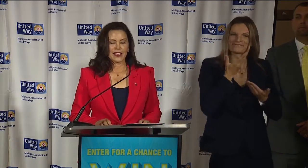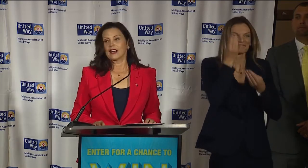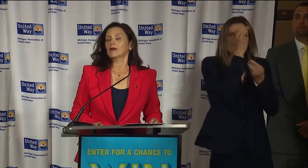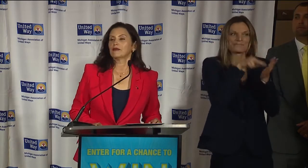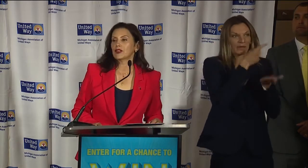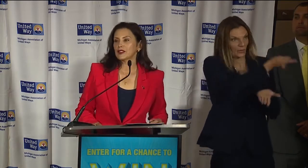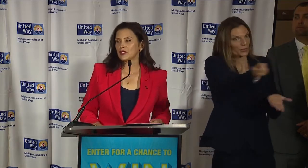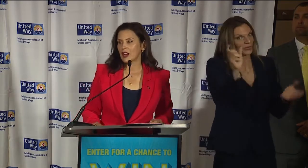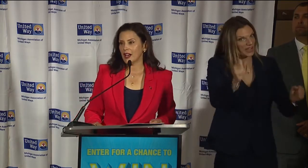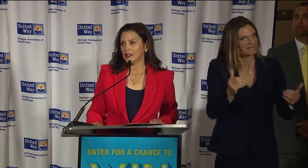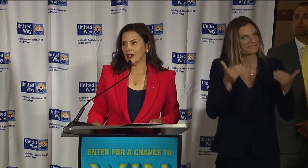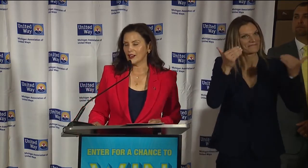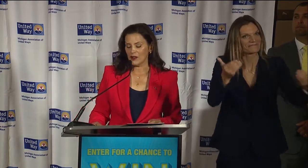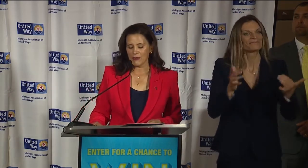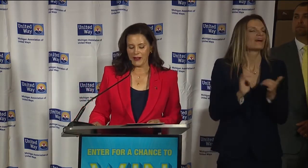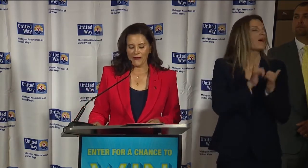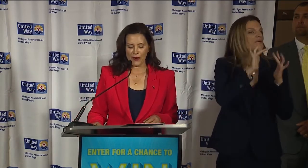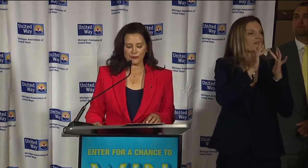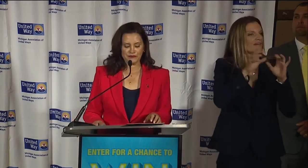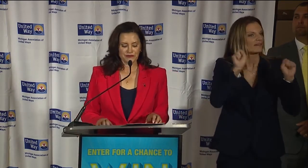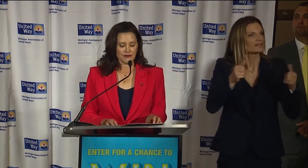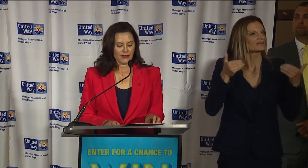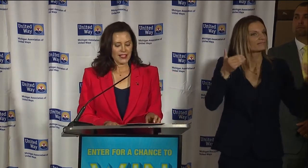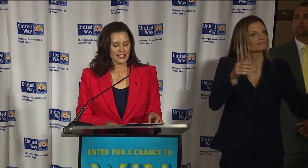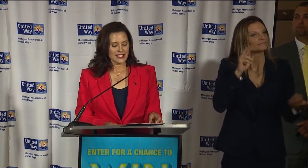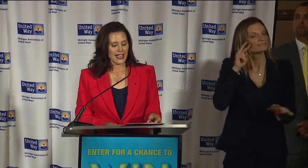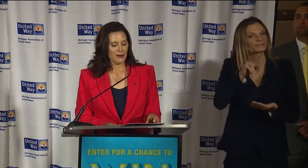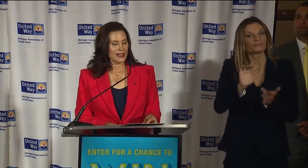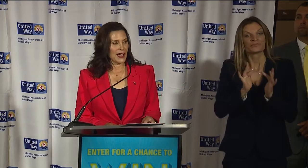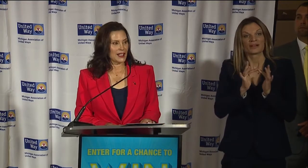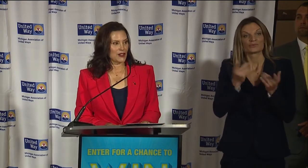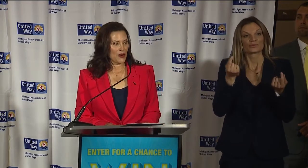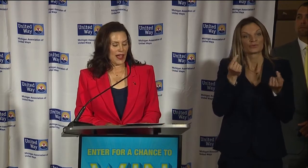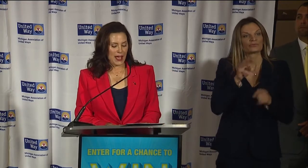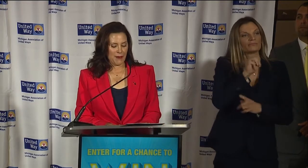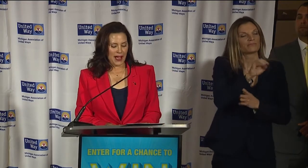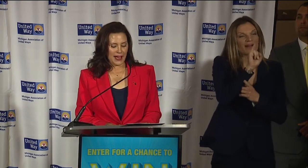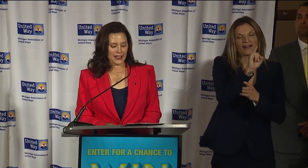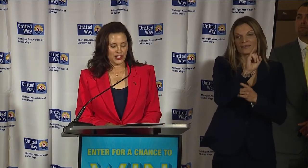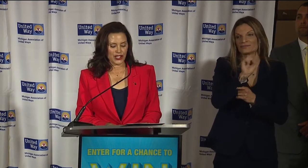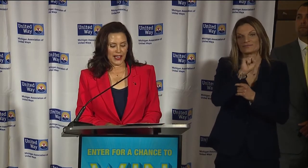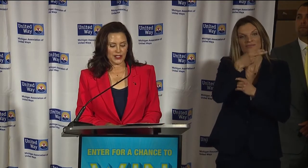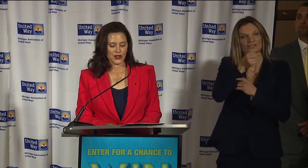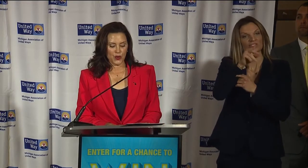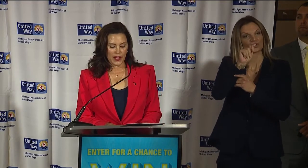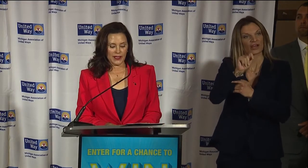2 ways to sign up. You can do it online or by phone. To sign up online, you go to